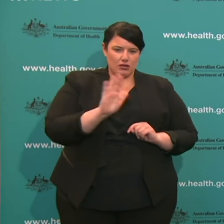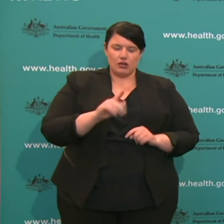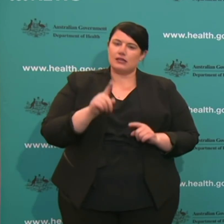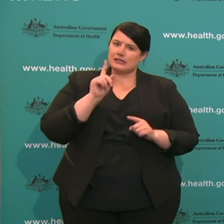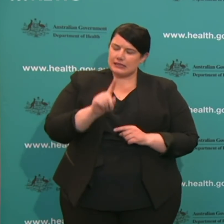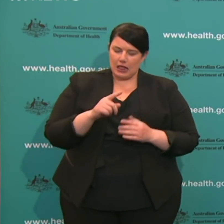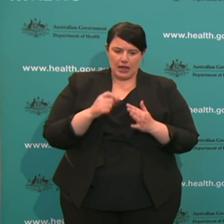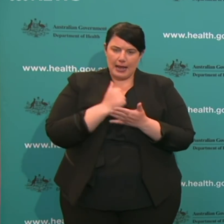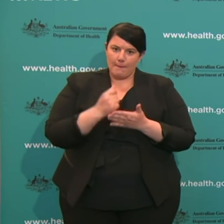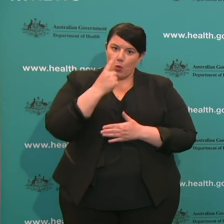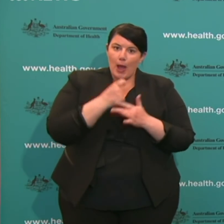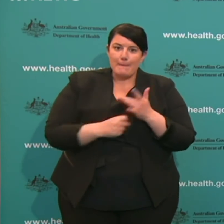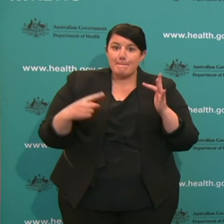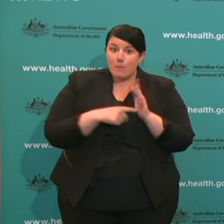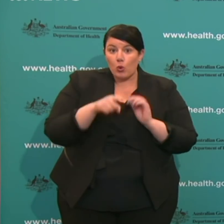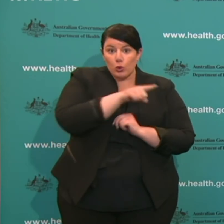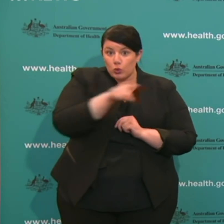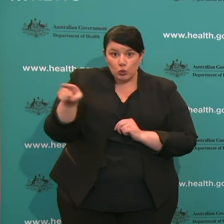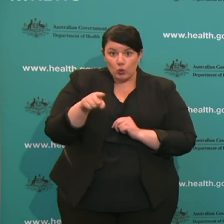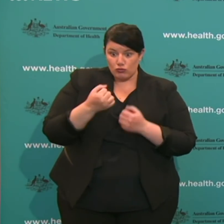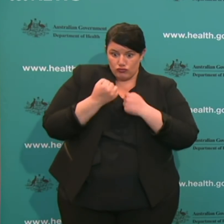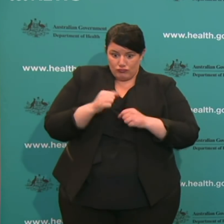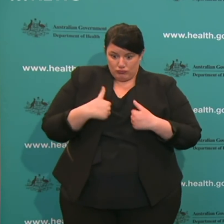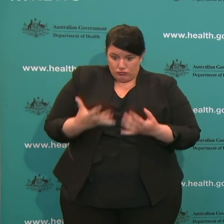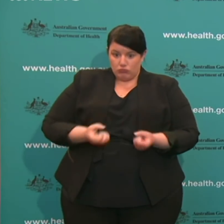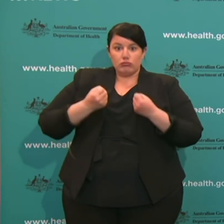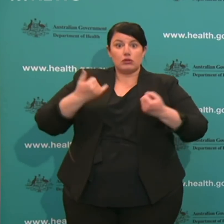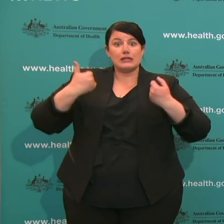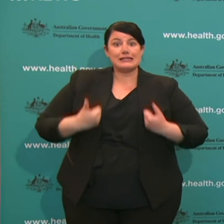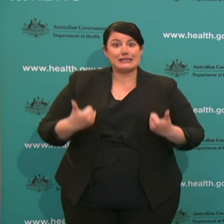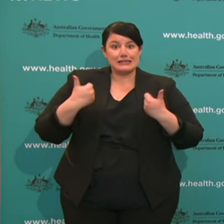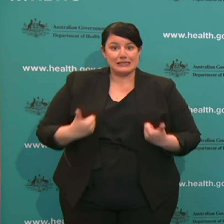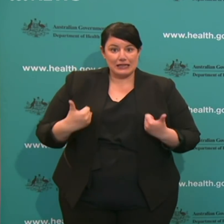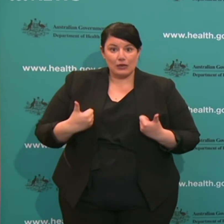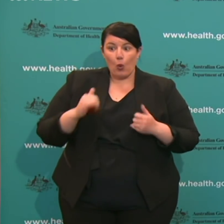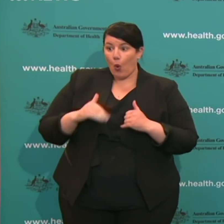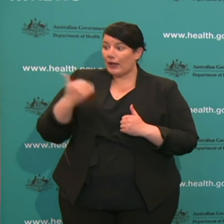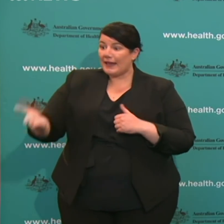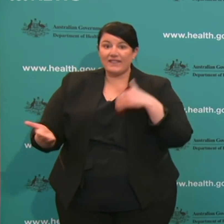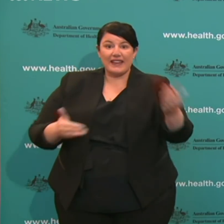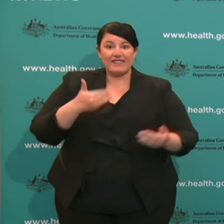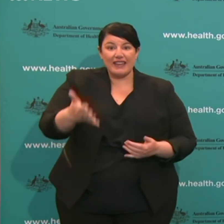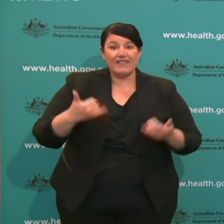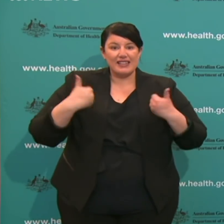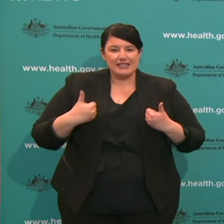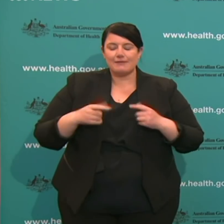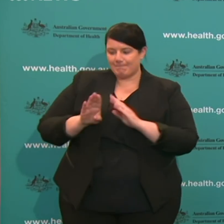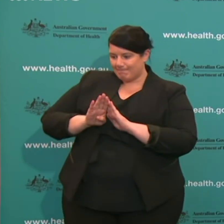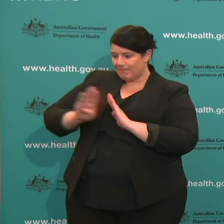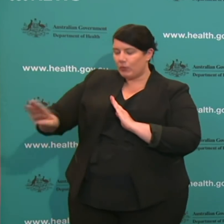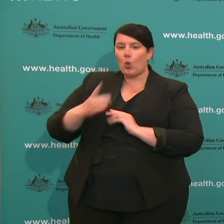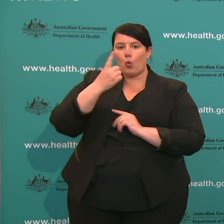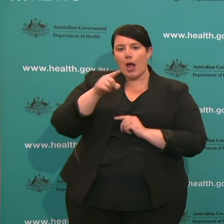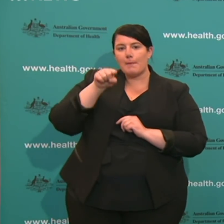most important measure that you can do to prevent the virus from getting from one person to another is to maintain your